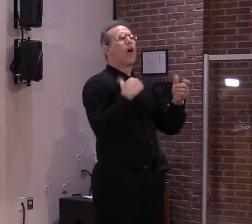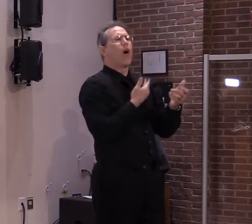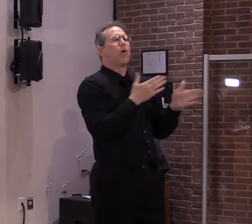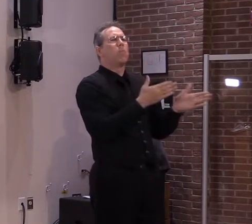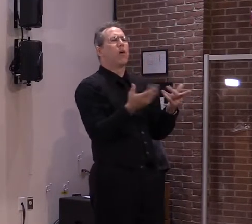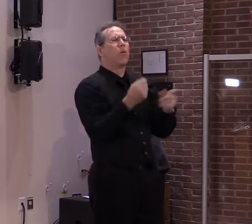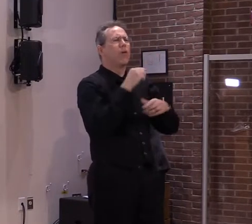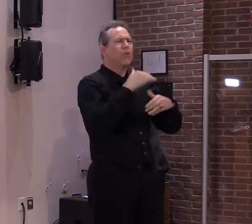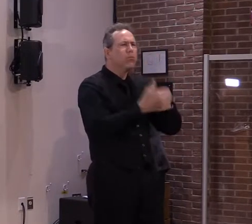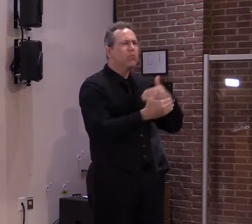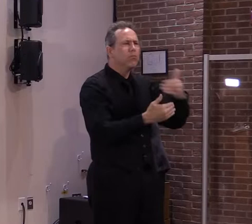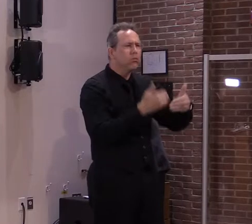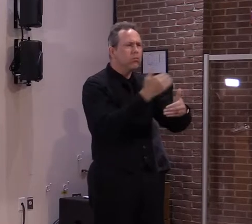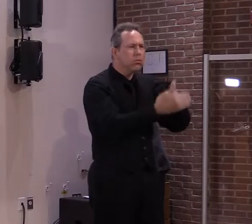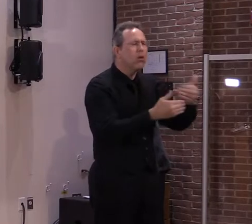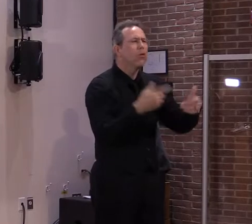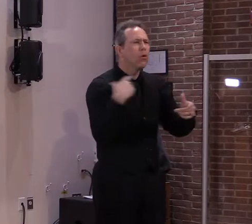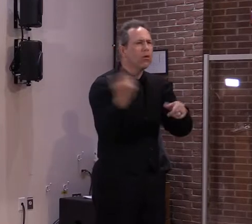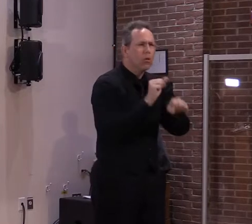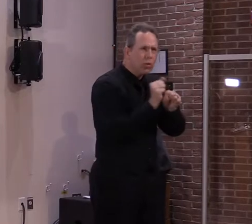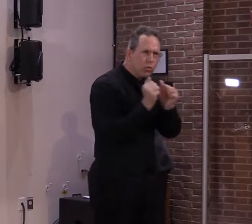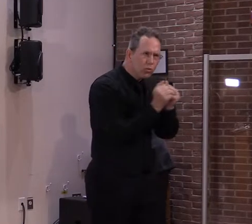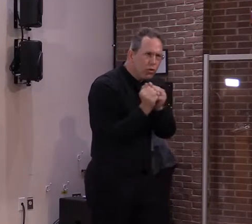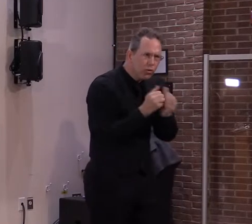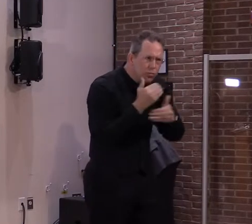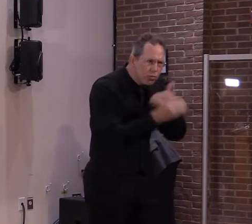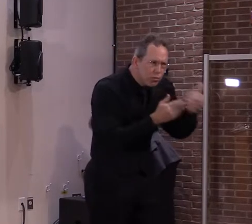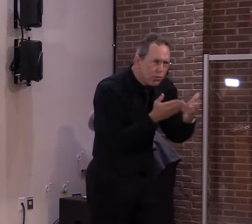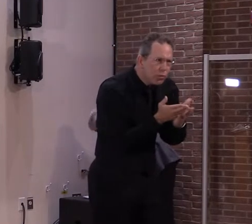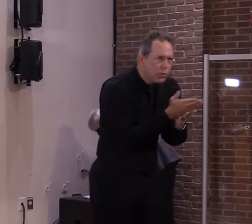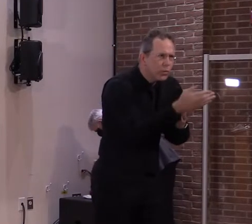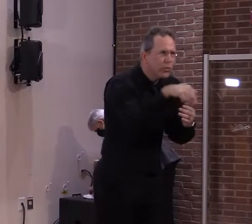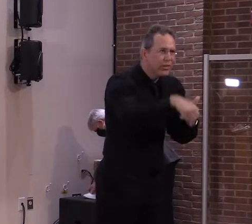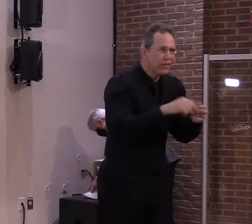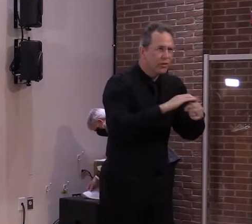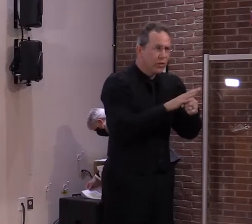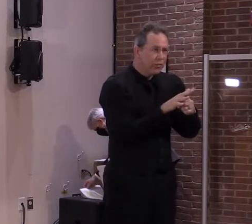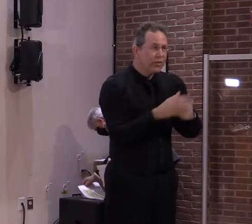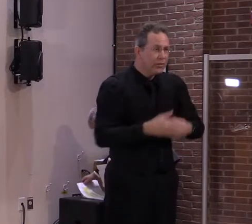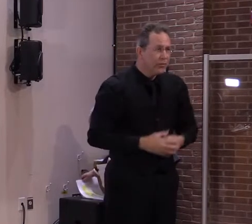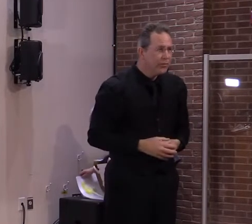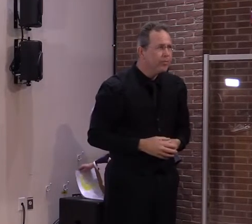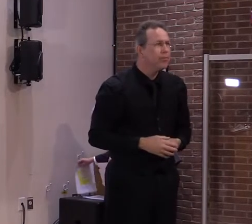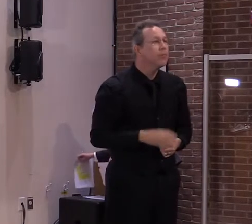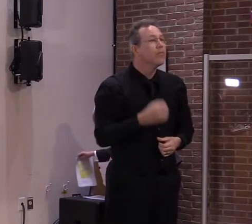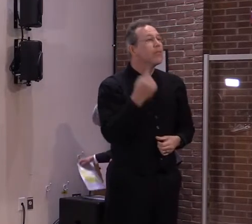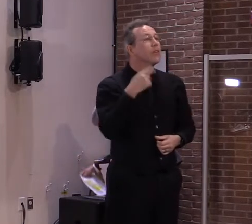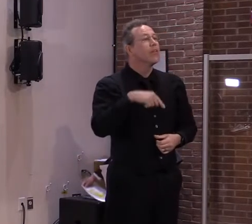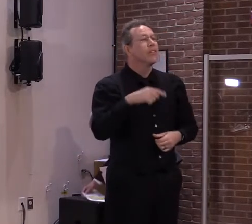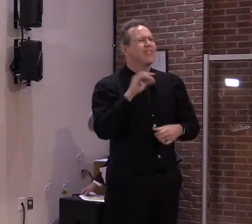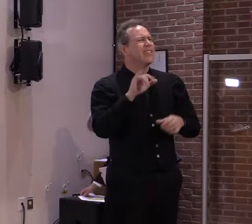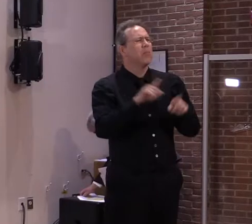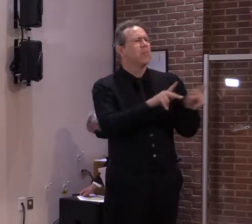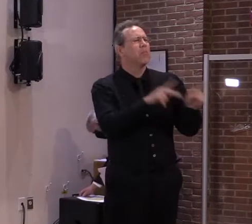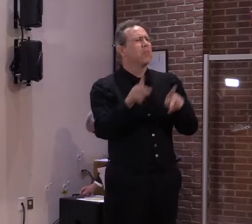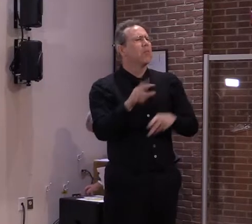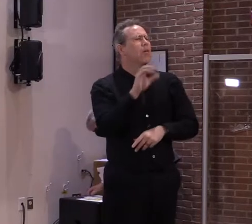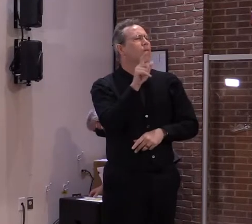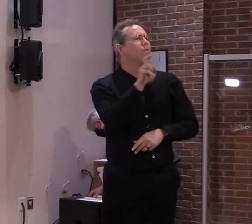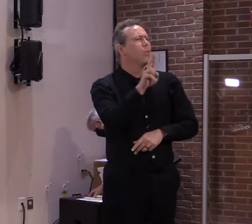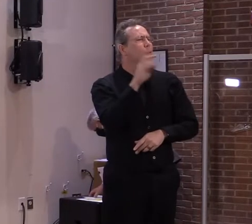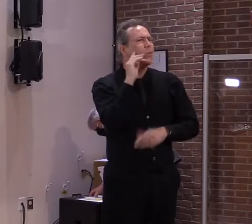when we can manage this virus like we do the flu, with simple, everyday measures rather than the state of